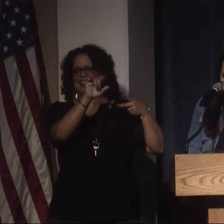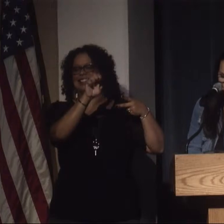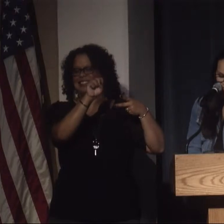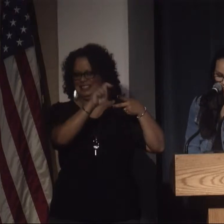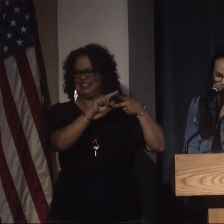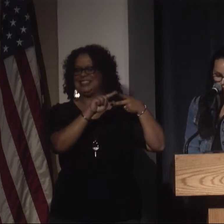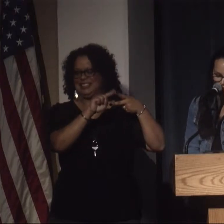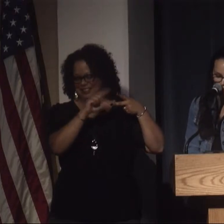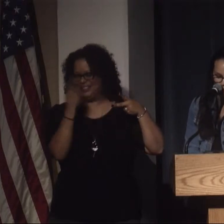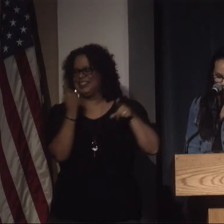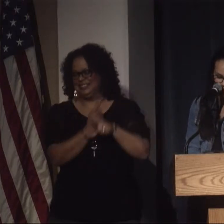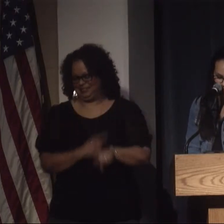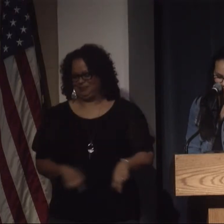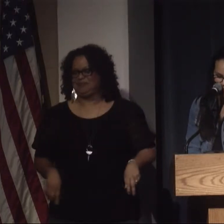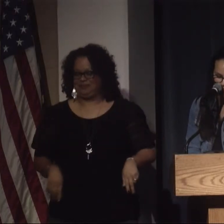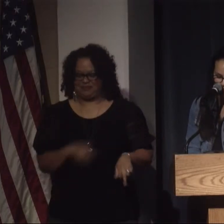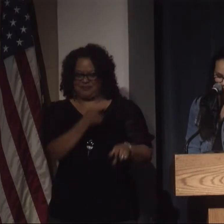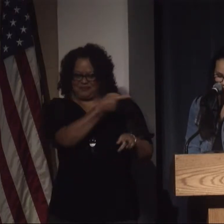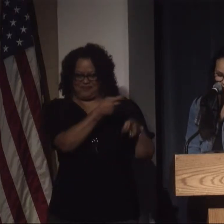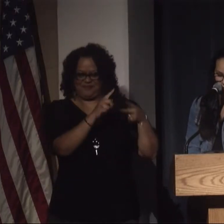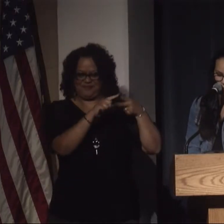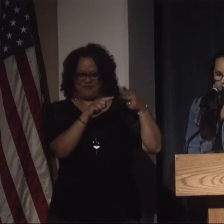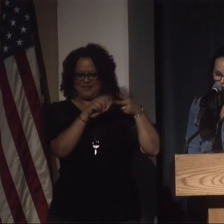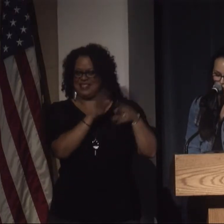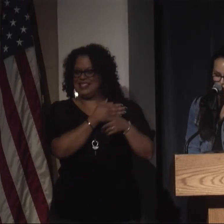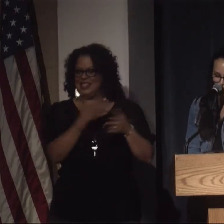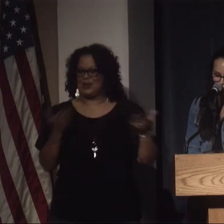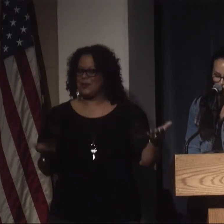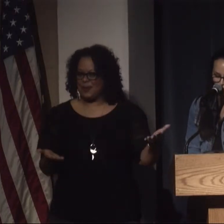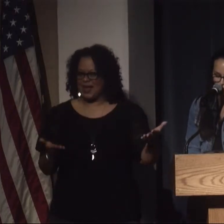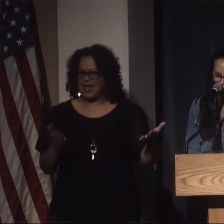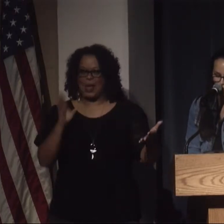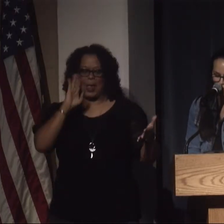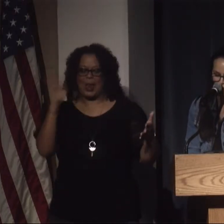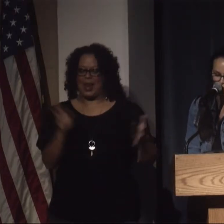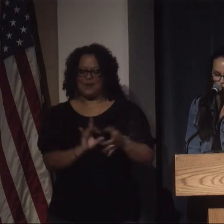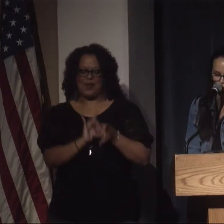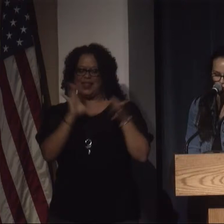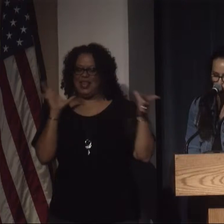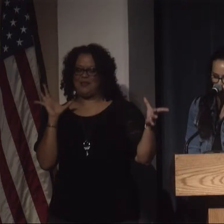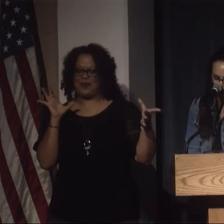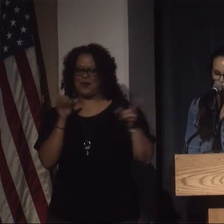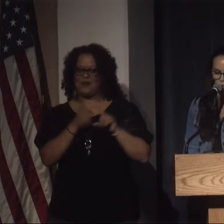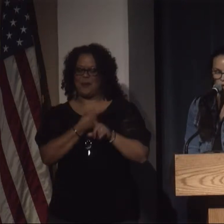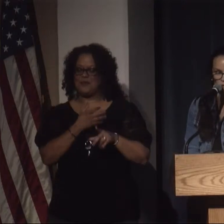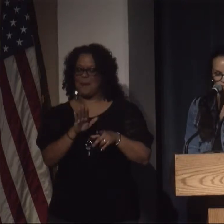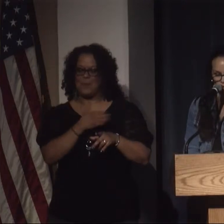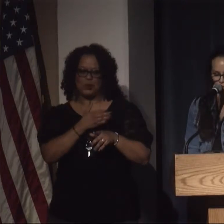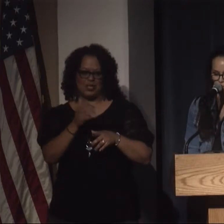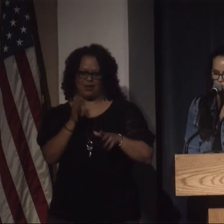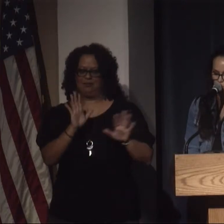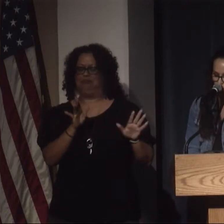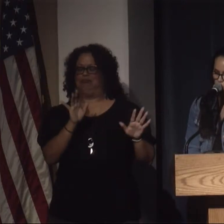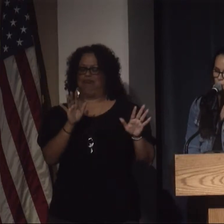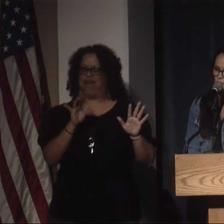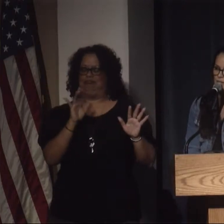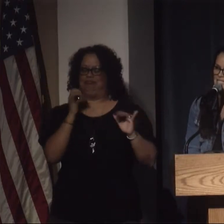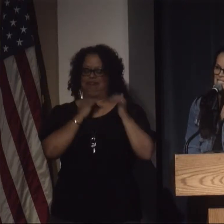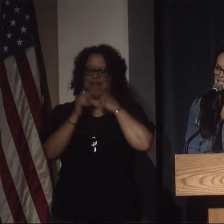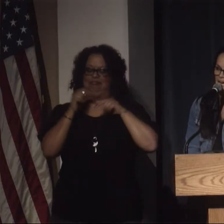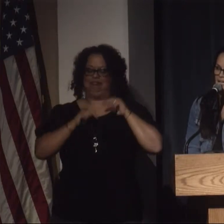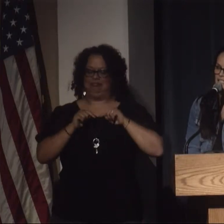Alexis, that's right. So they will be singing I Will Never Leave You from the musical show, from the